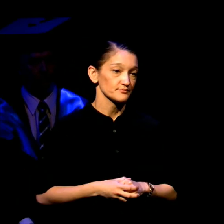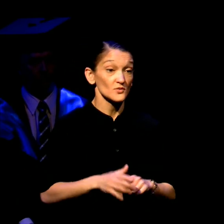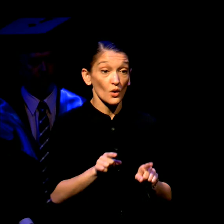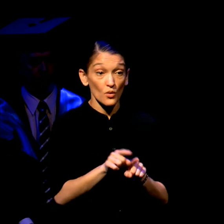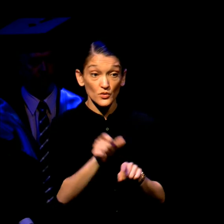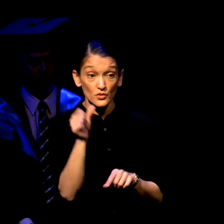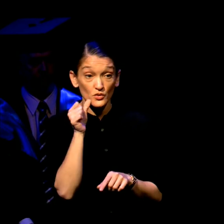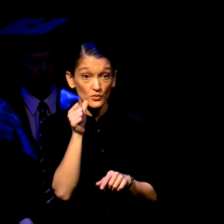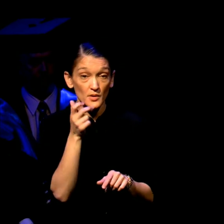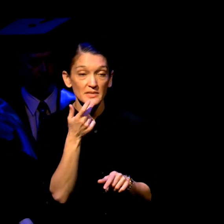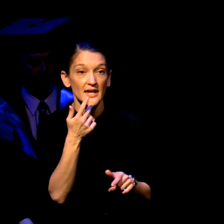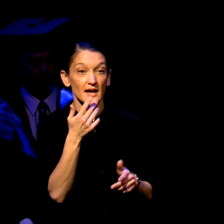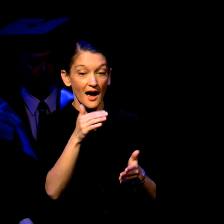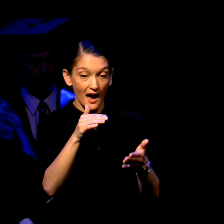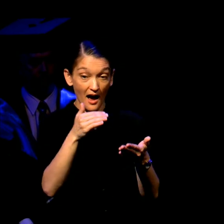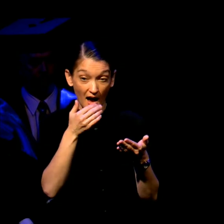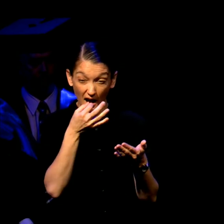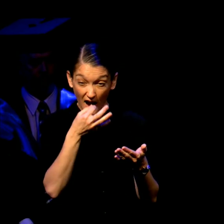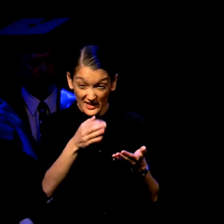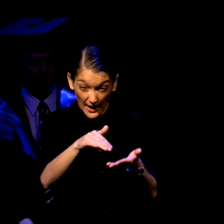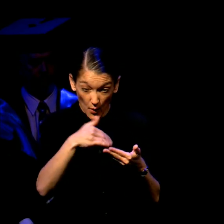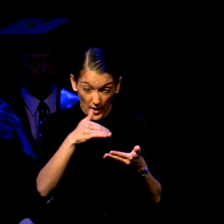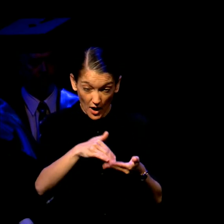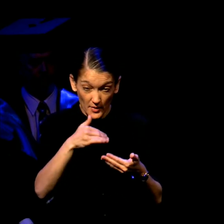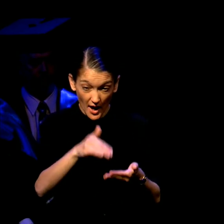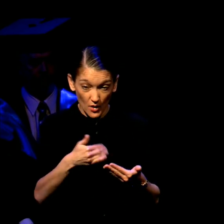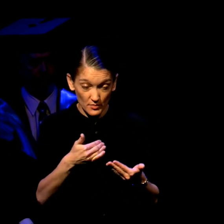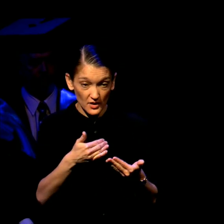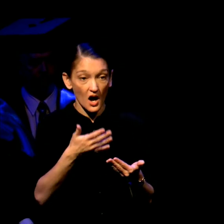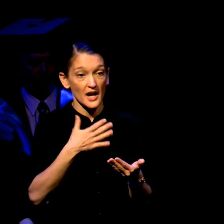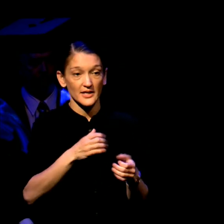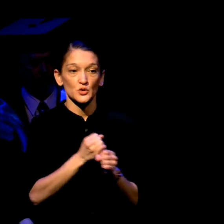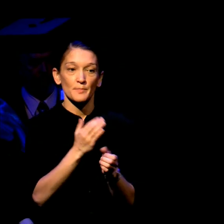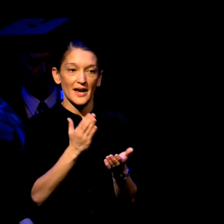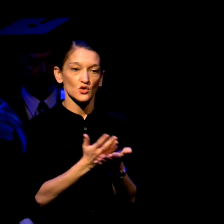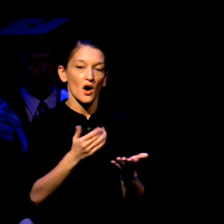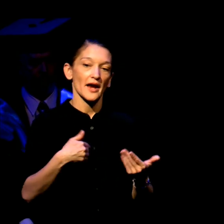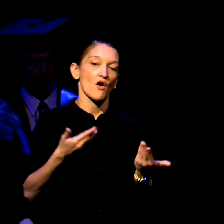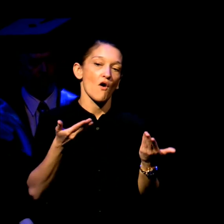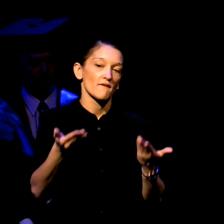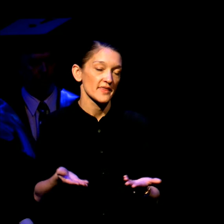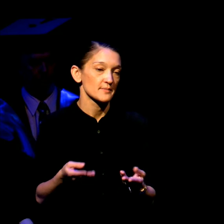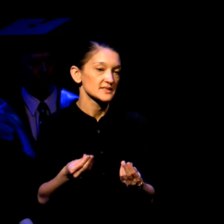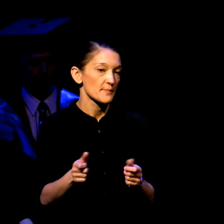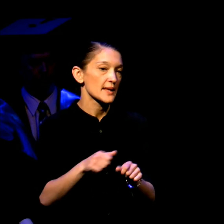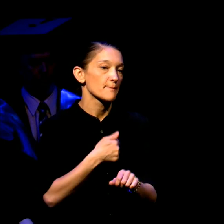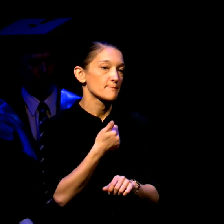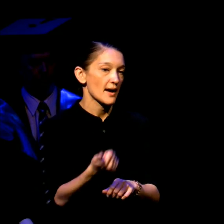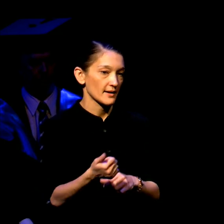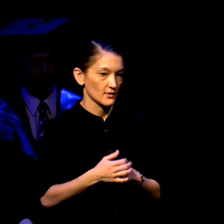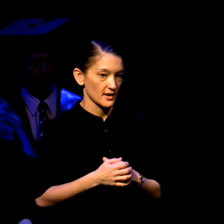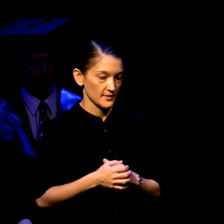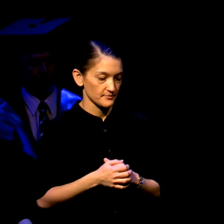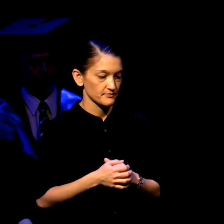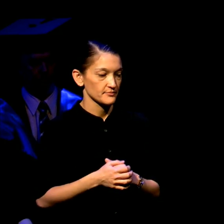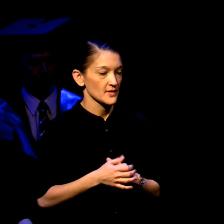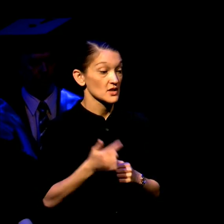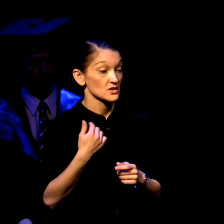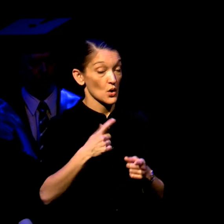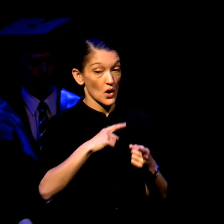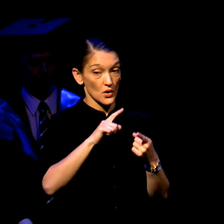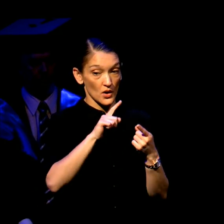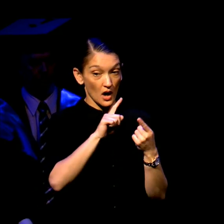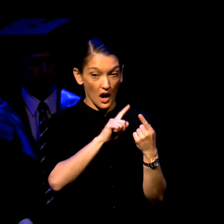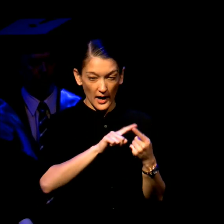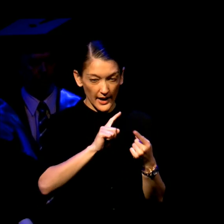was asking others to help me, I had to ensure that I had something to offer them in return. I kept and continue to keep